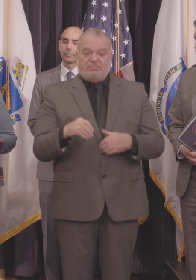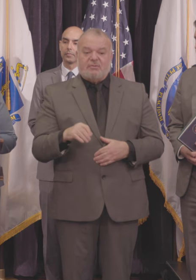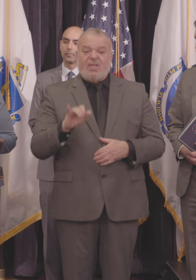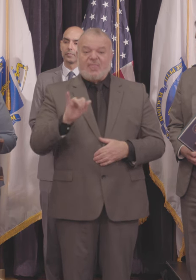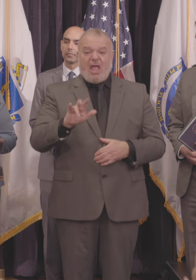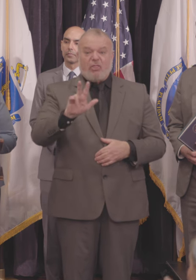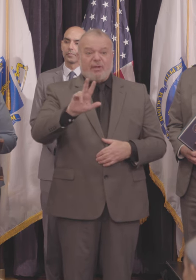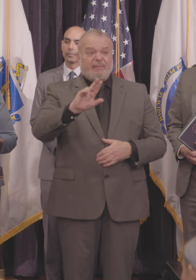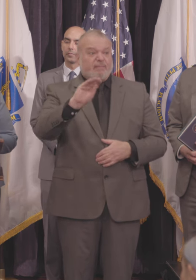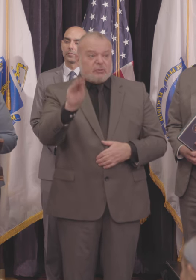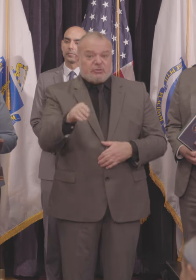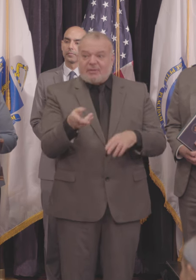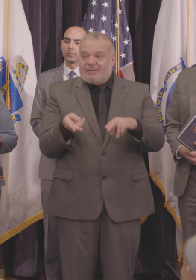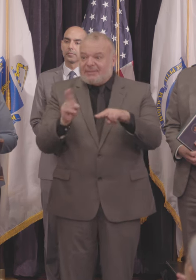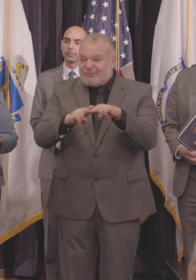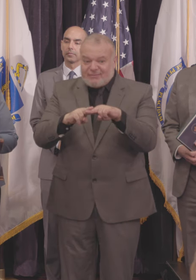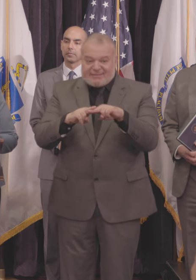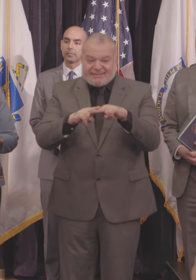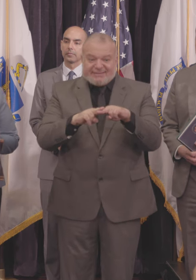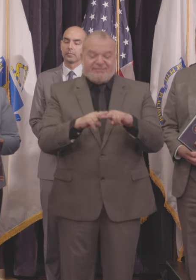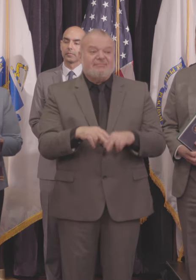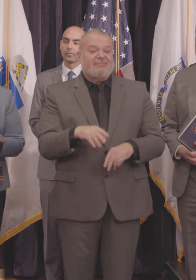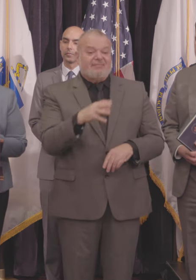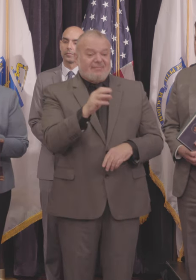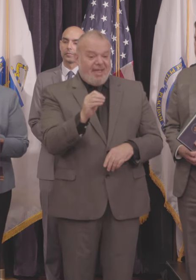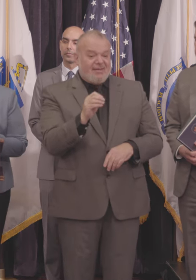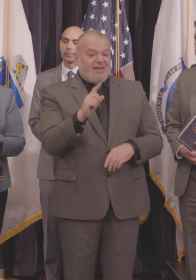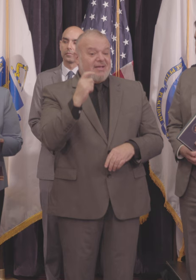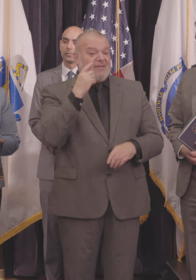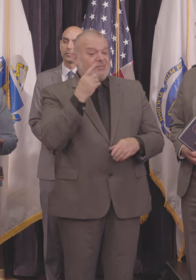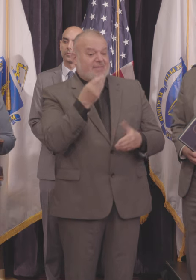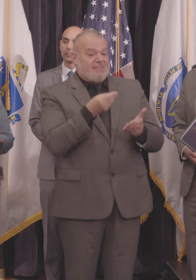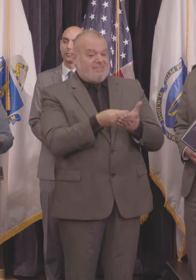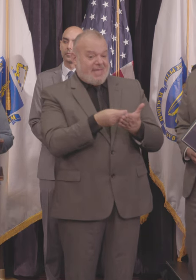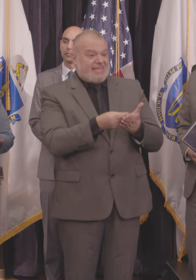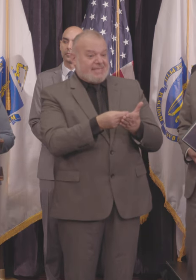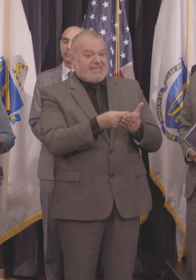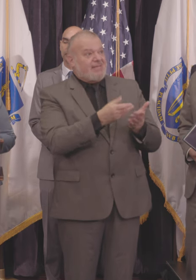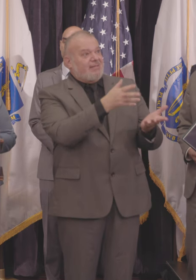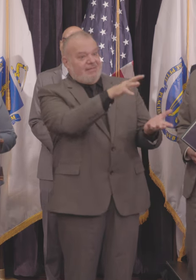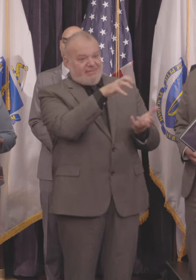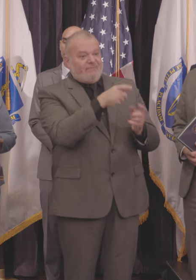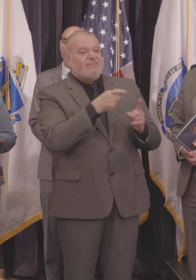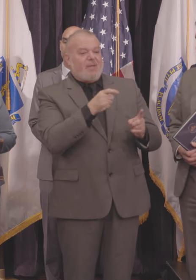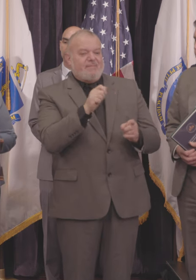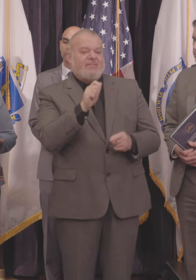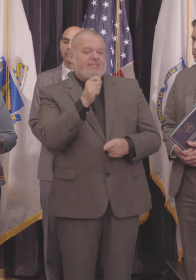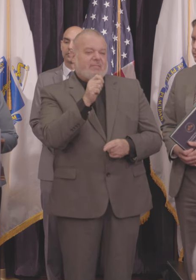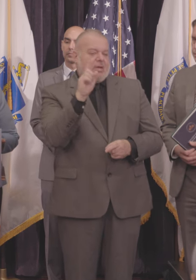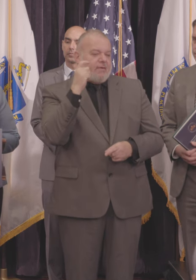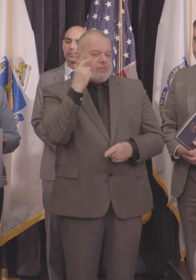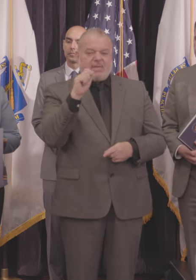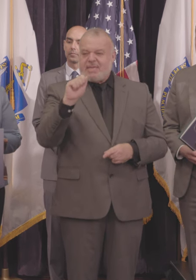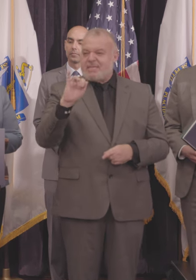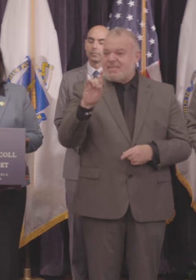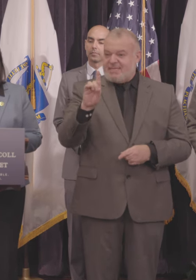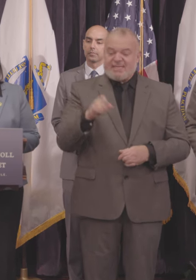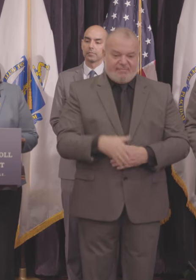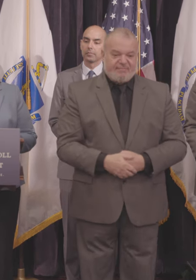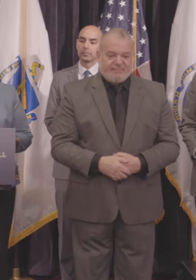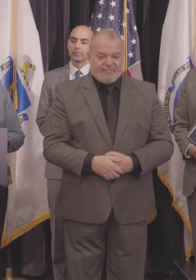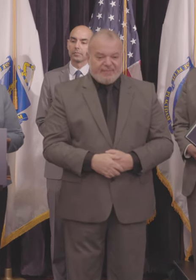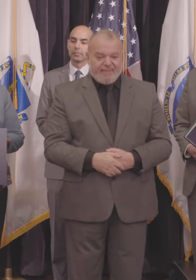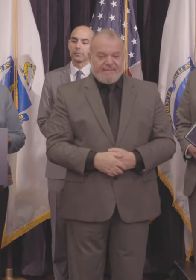increase in unrestricted government aid. In addition, we're proposing to use $100 million from fair share funding in this budget to boost